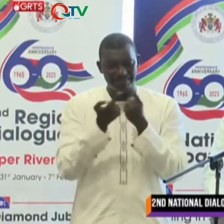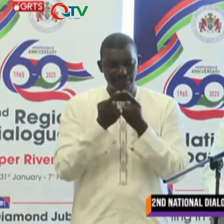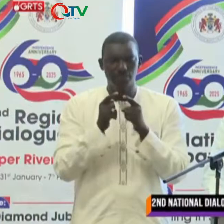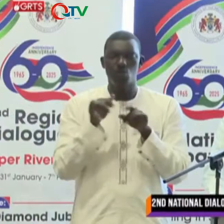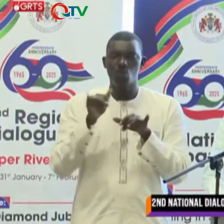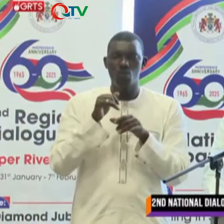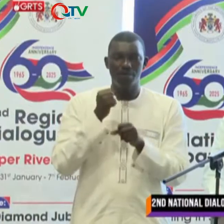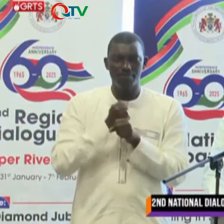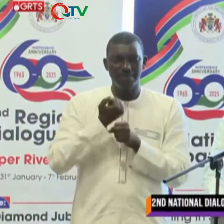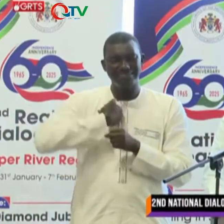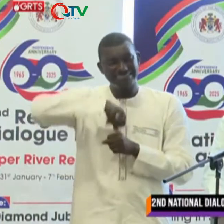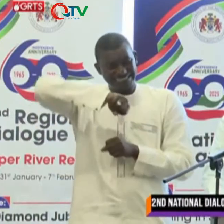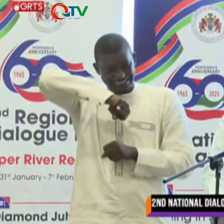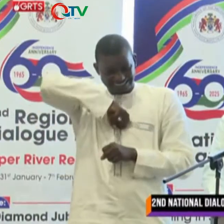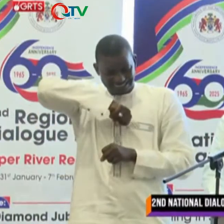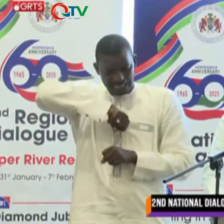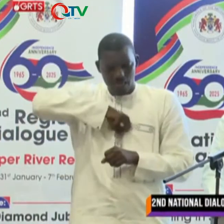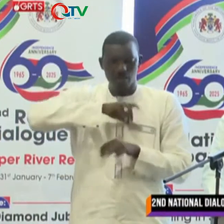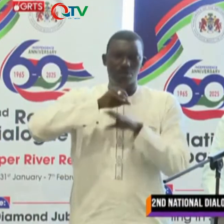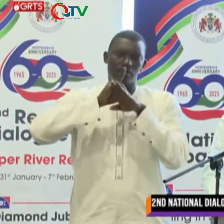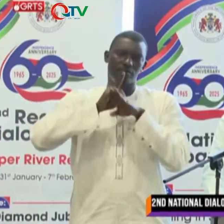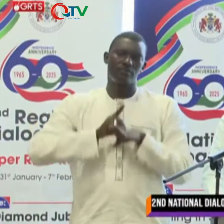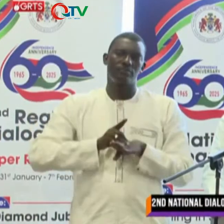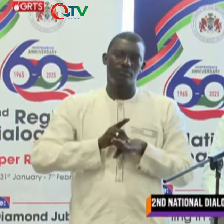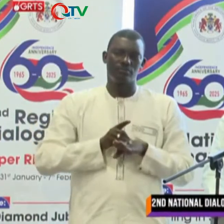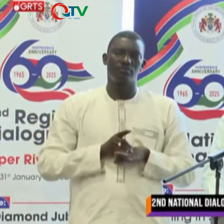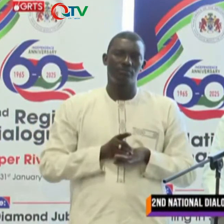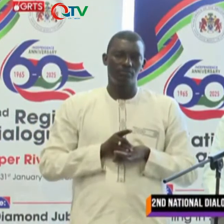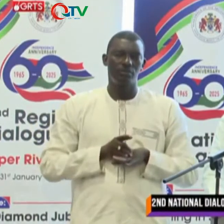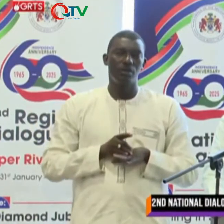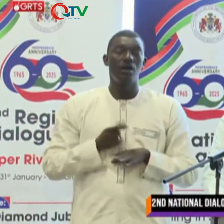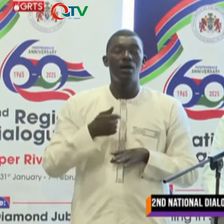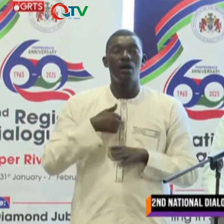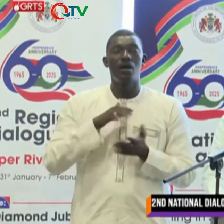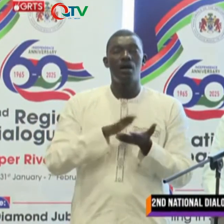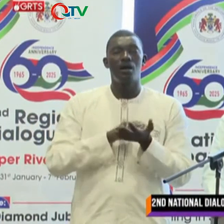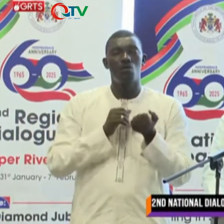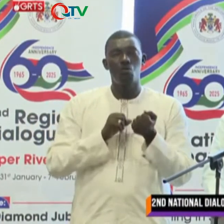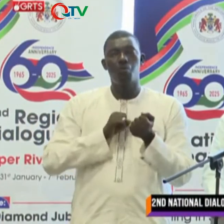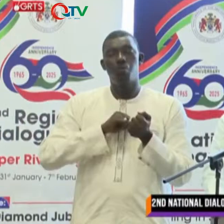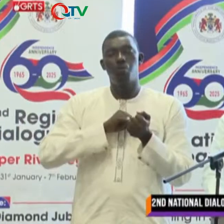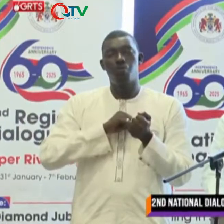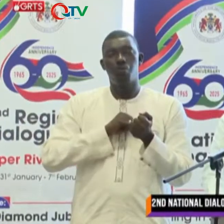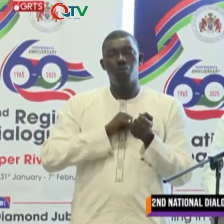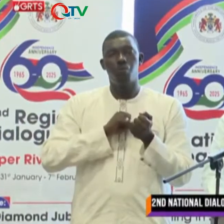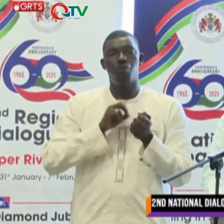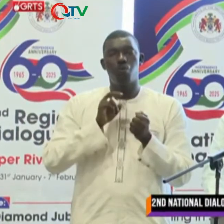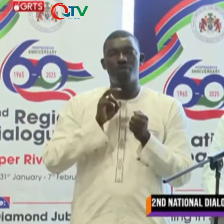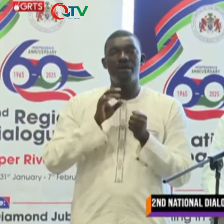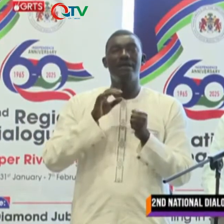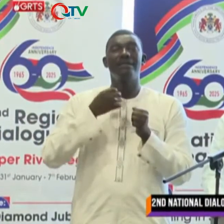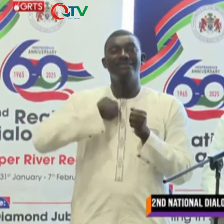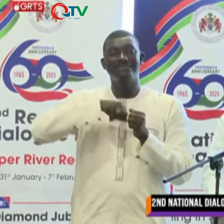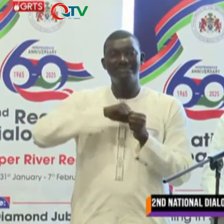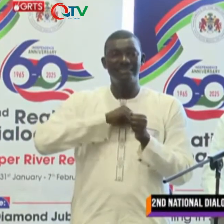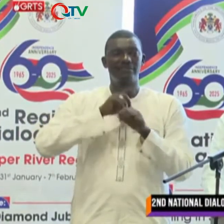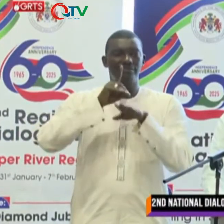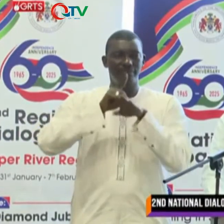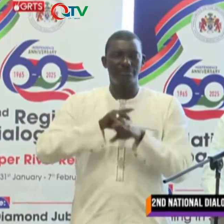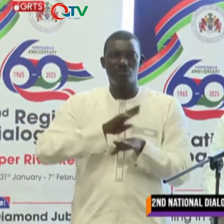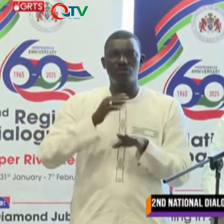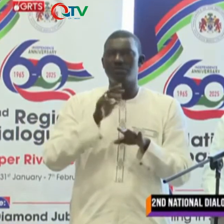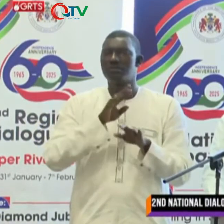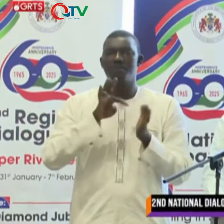generate self-reliance. I hold the view that self-reliance is not simply about